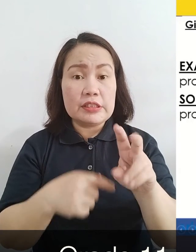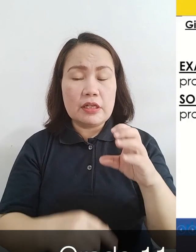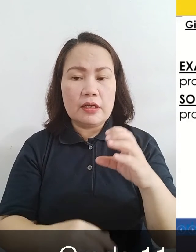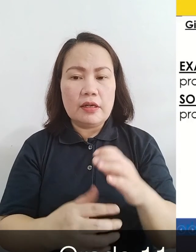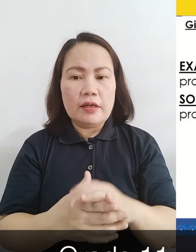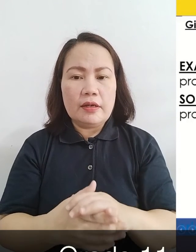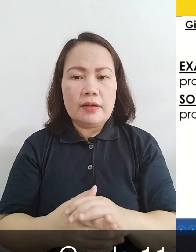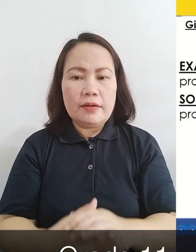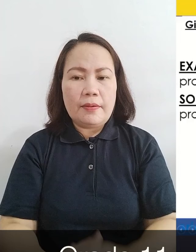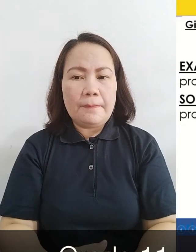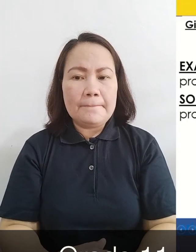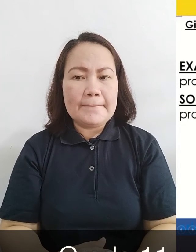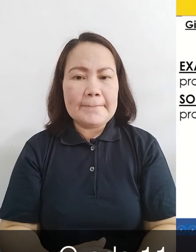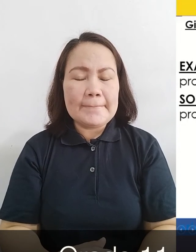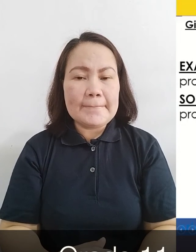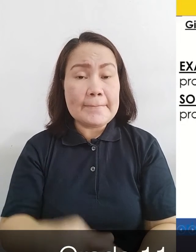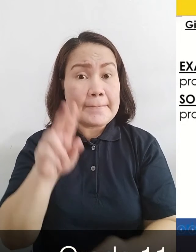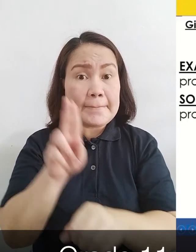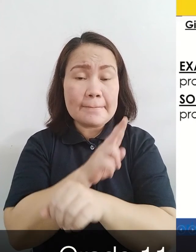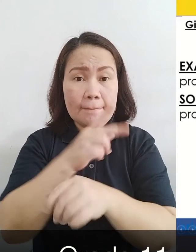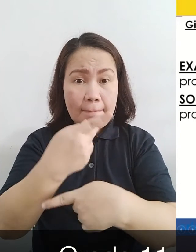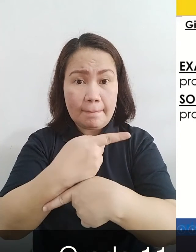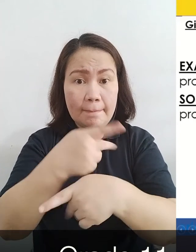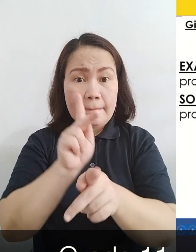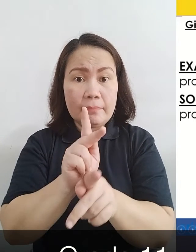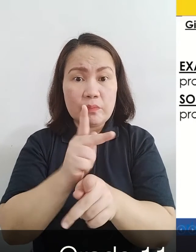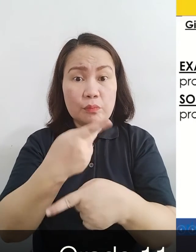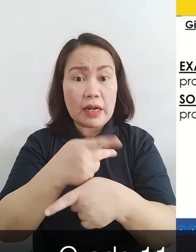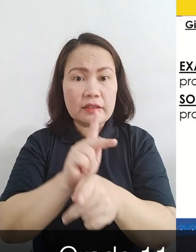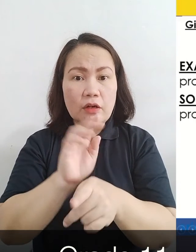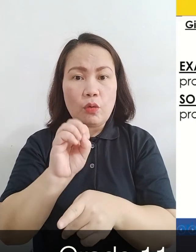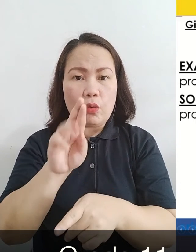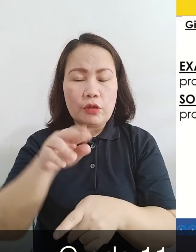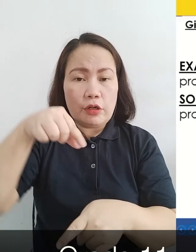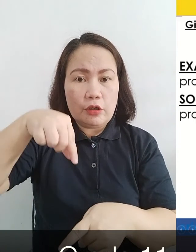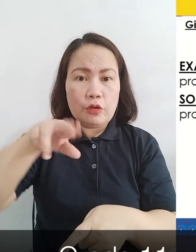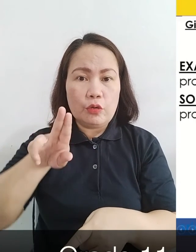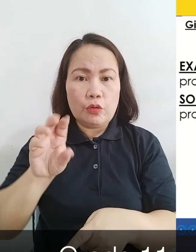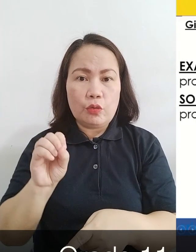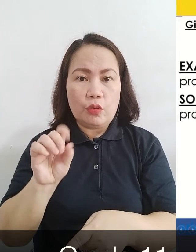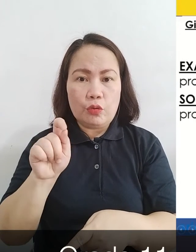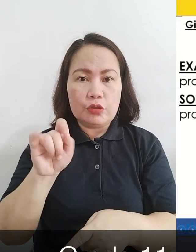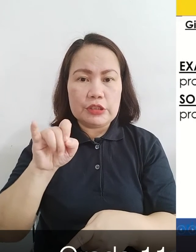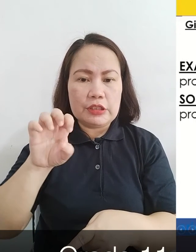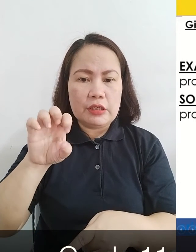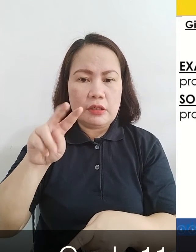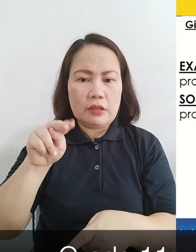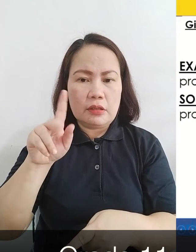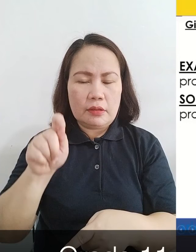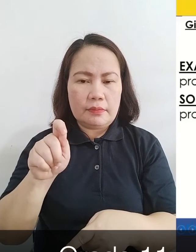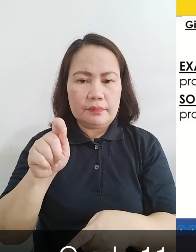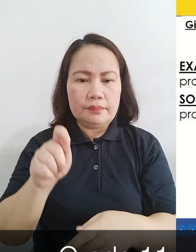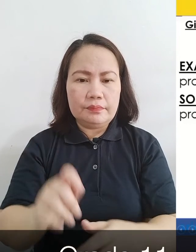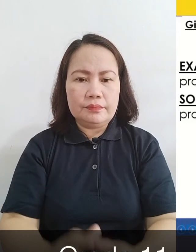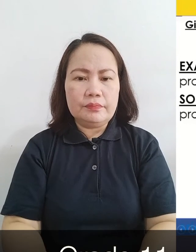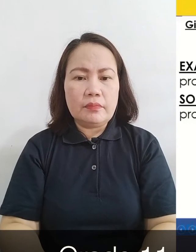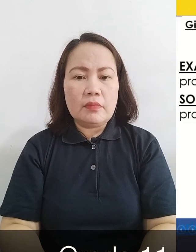ng function given above, no? Then it's possible, so magkakaroon tayo ng cube.